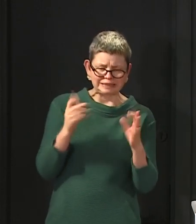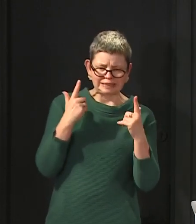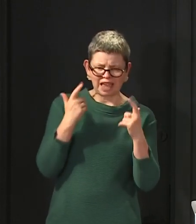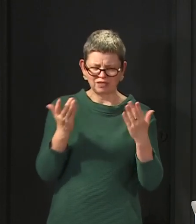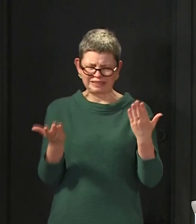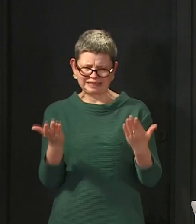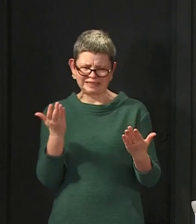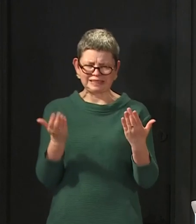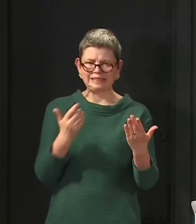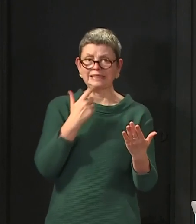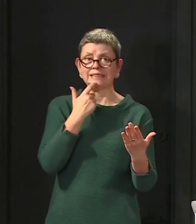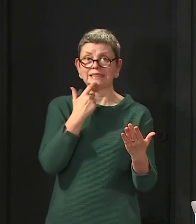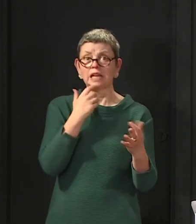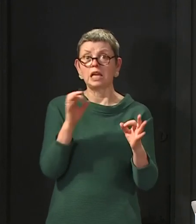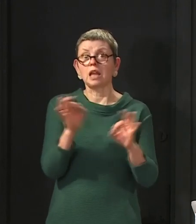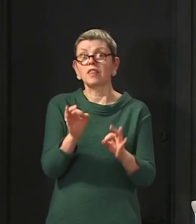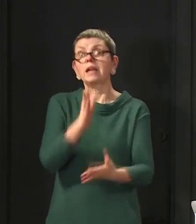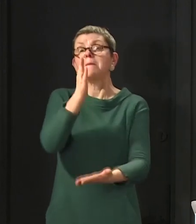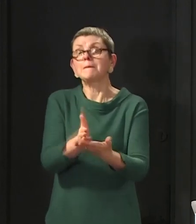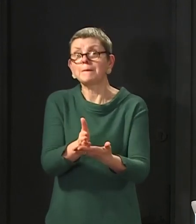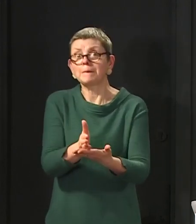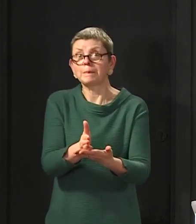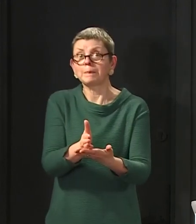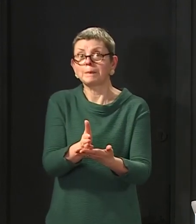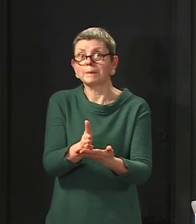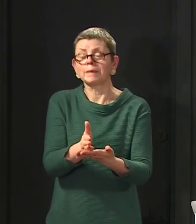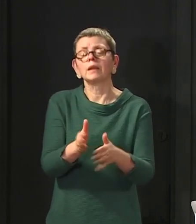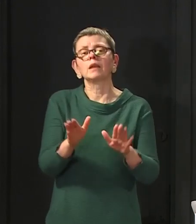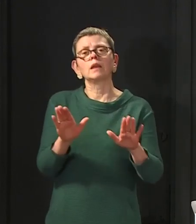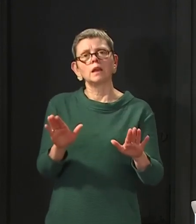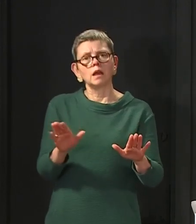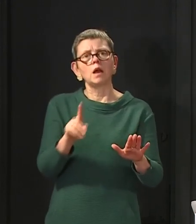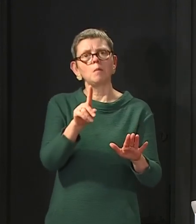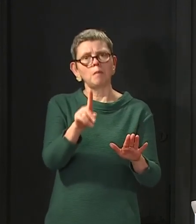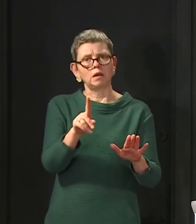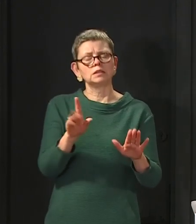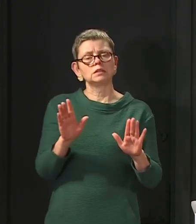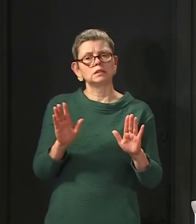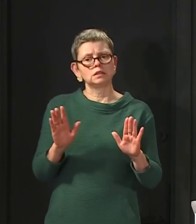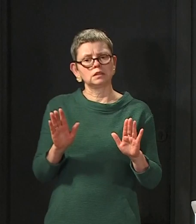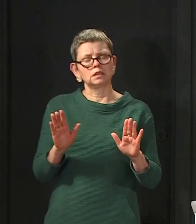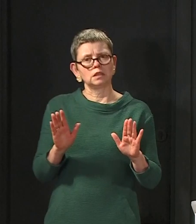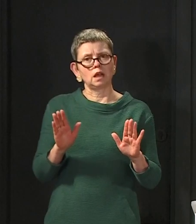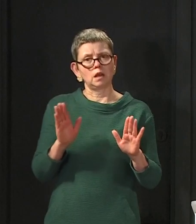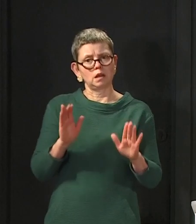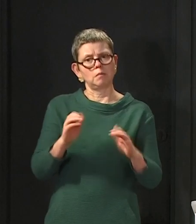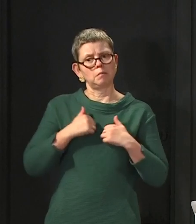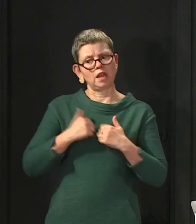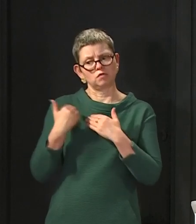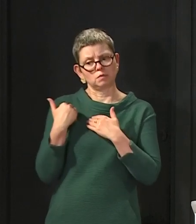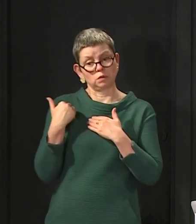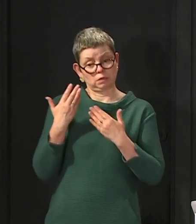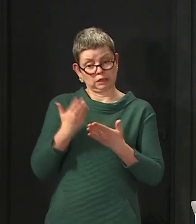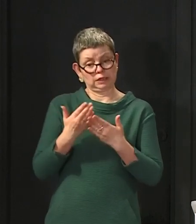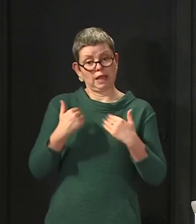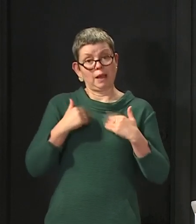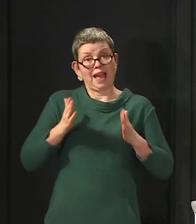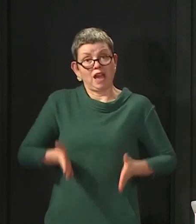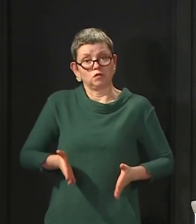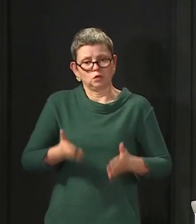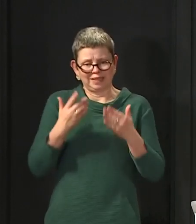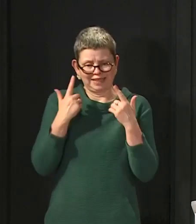certainty about the impact of any of them. But in those circumstances, my duty is to be as cautious as possible, to do